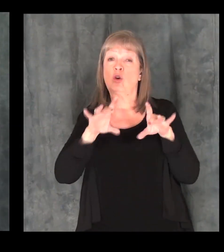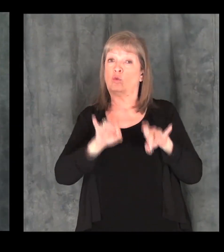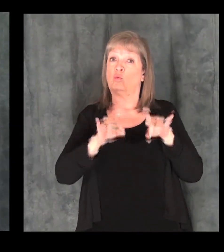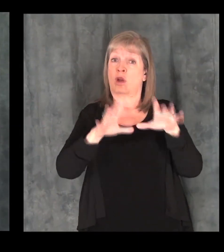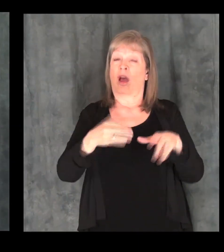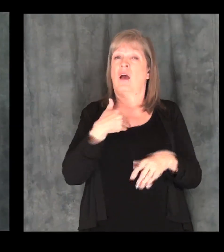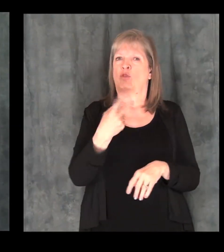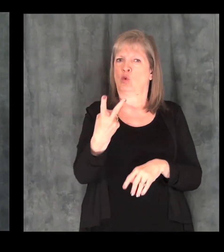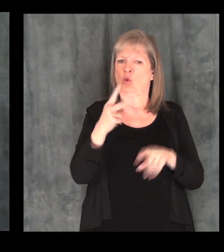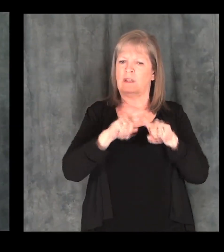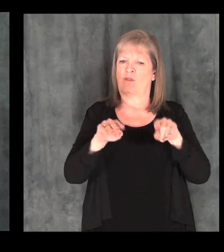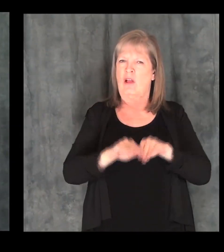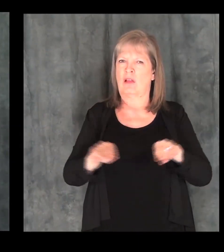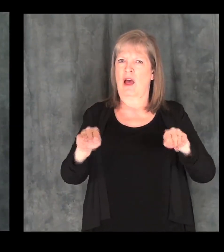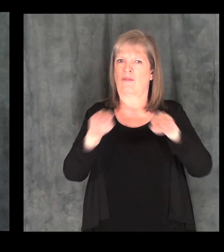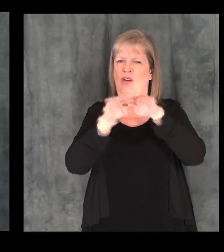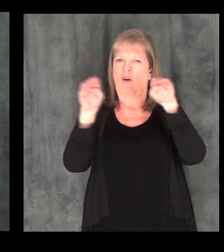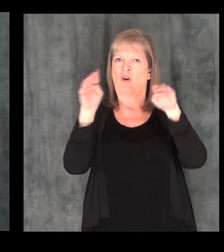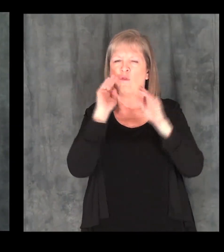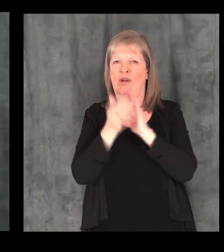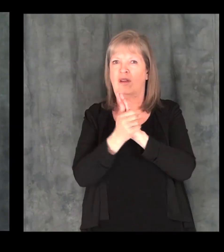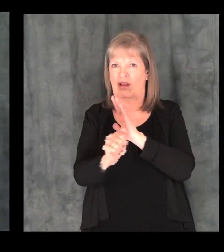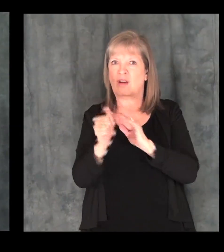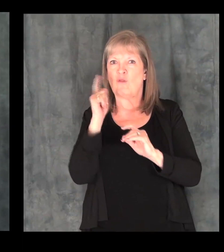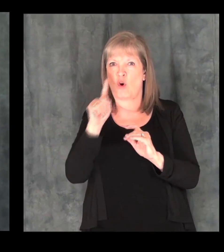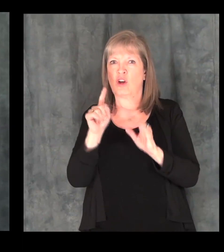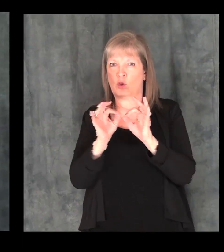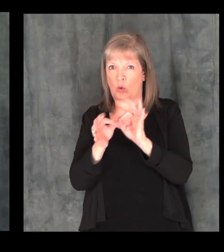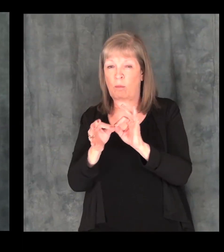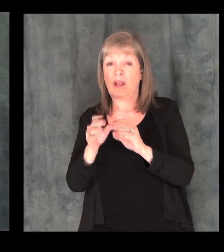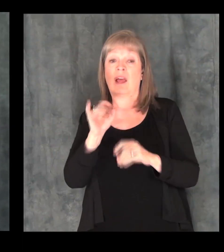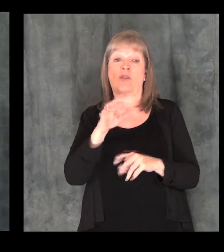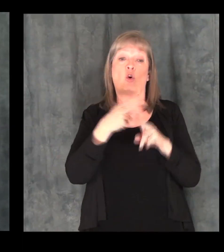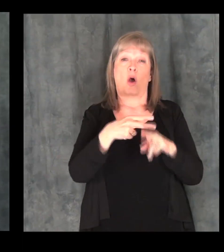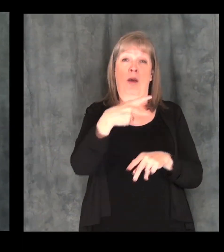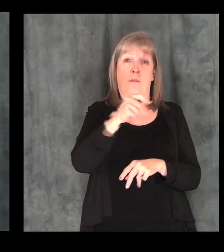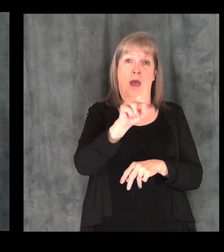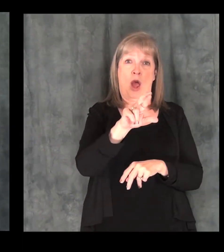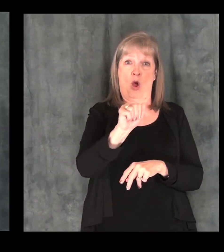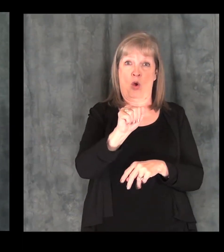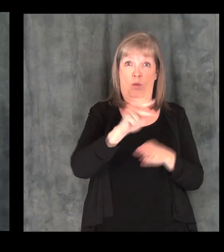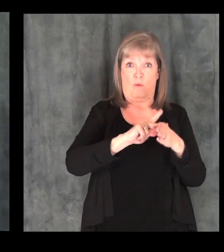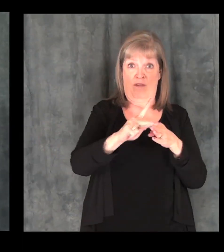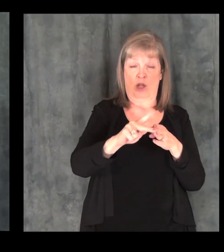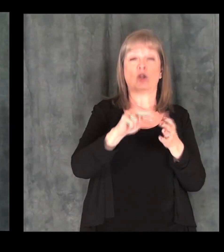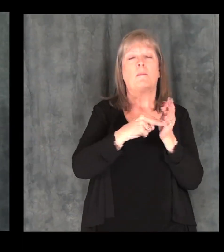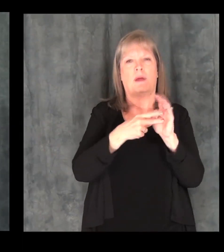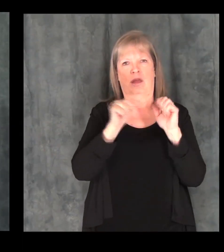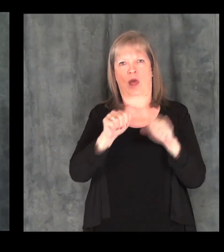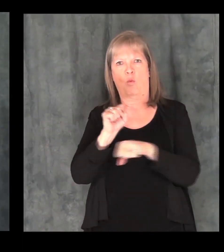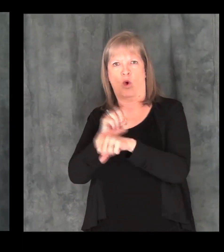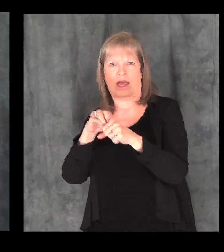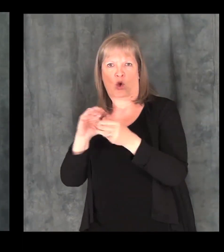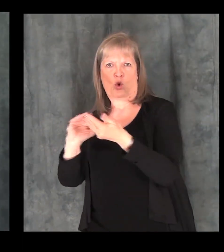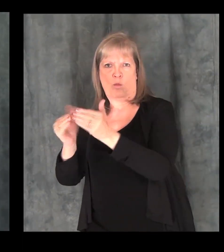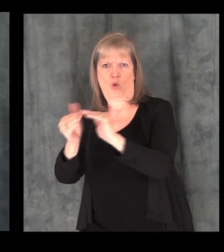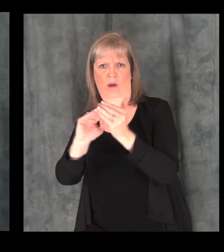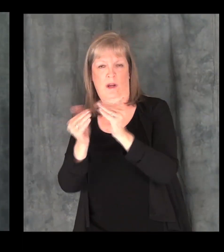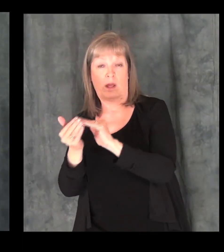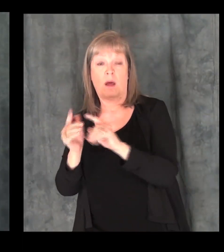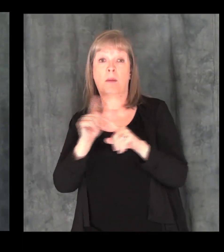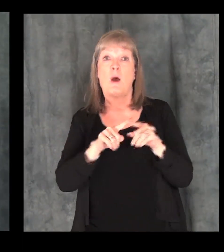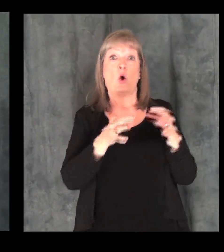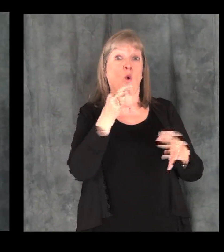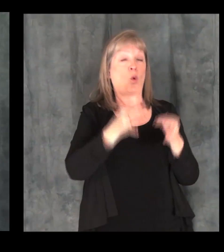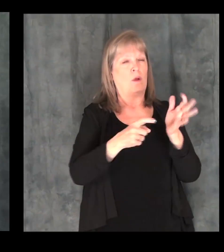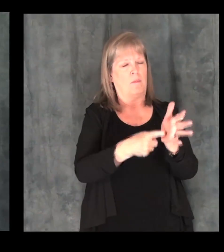Australia. So if you're called a paraprofessional interpreter, you can work in the community, but you can only work in court